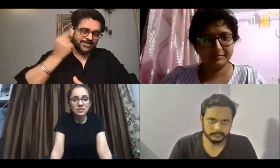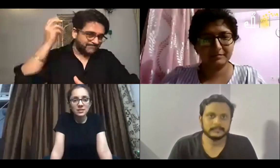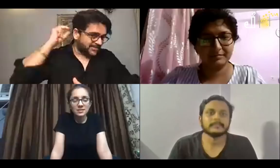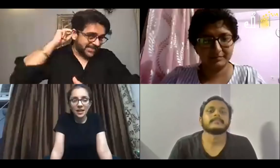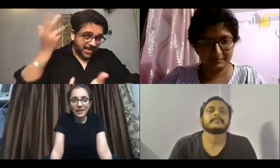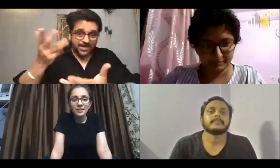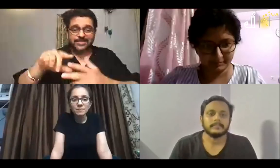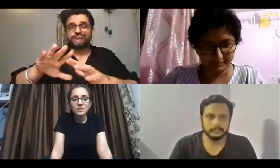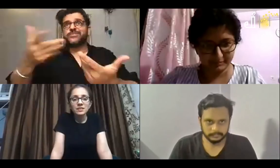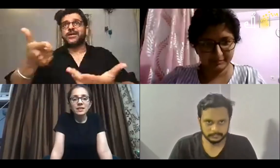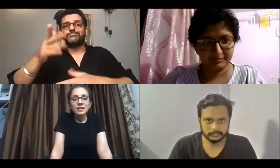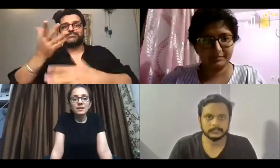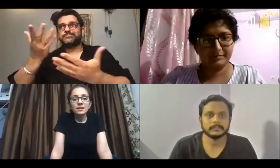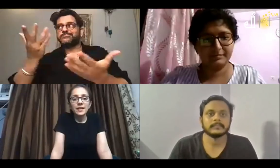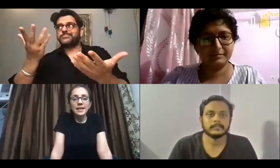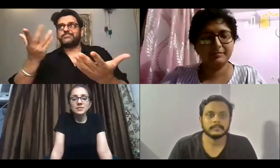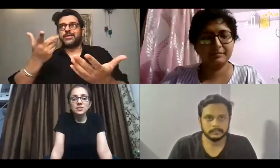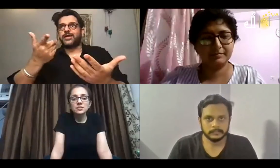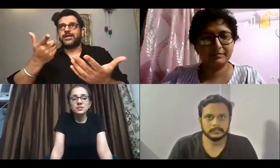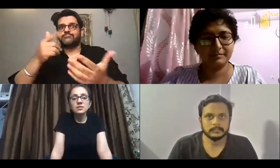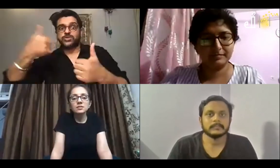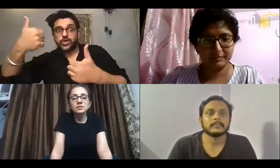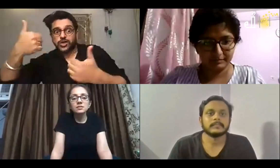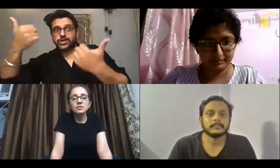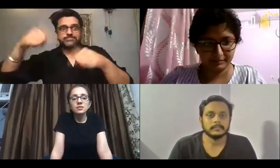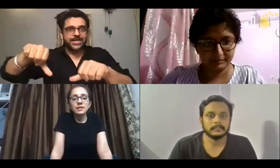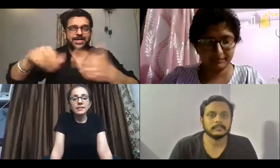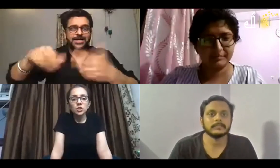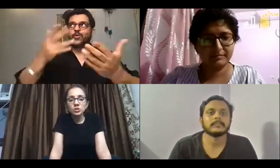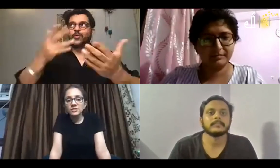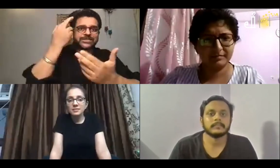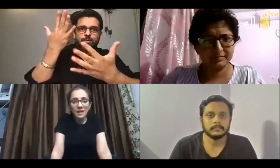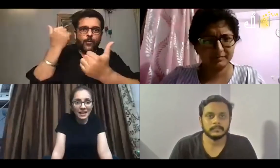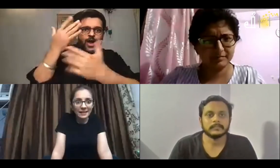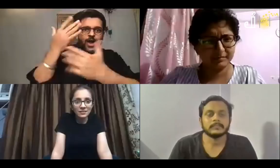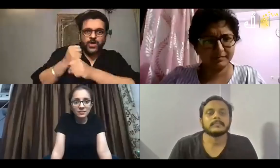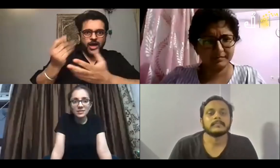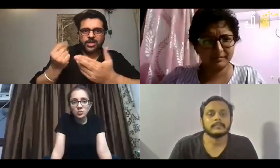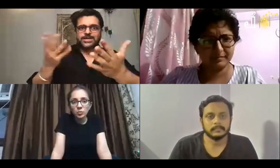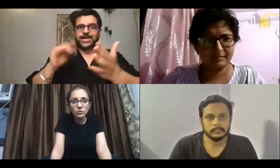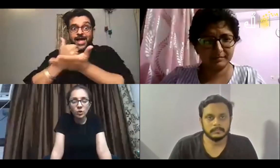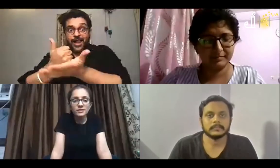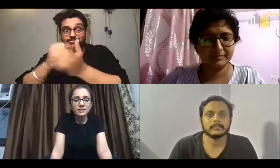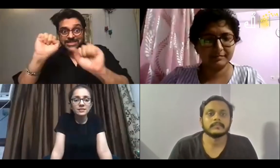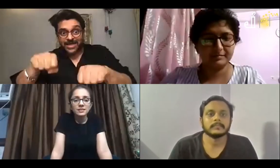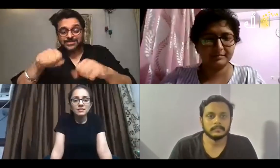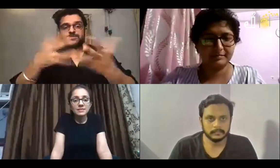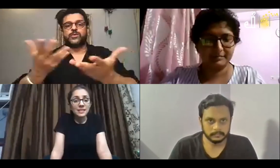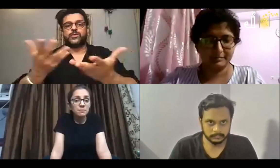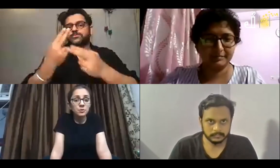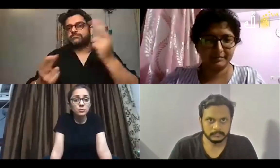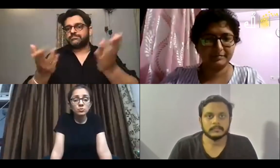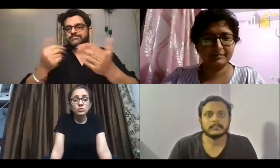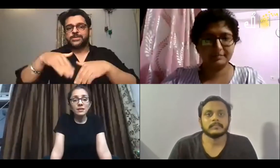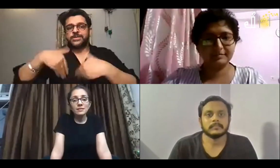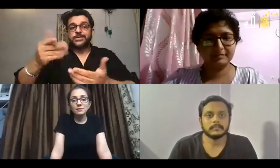with CI. And is it good? Is it bad? The reasons why you got it? Does it